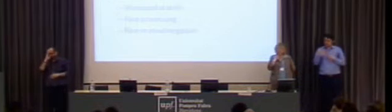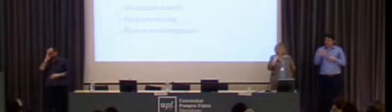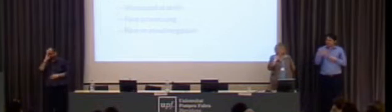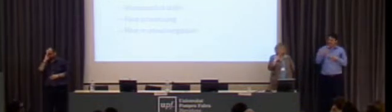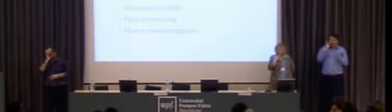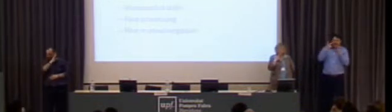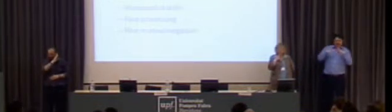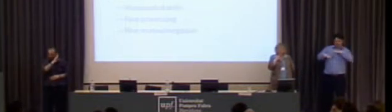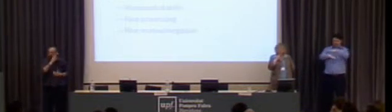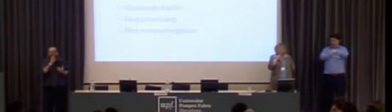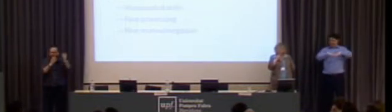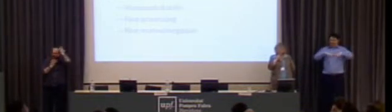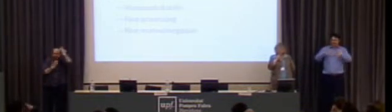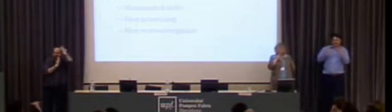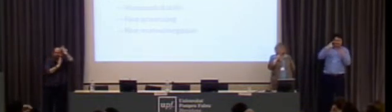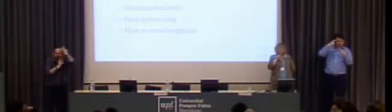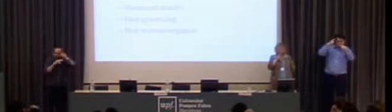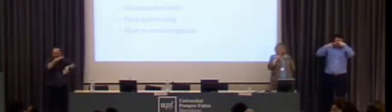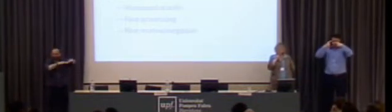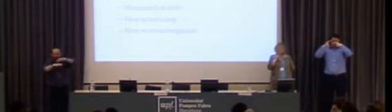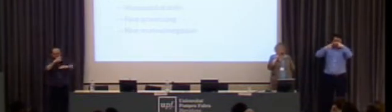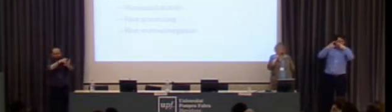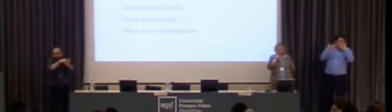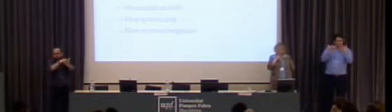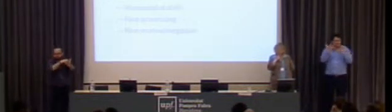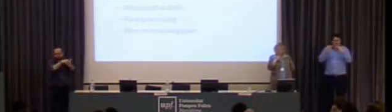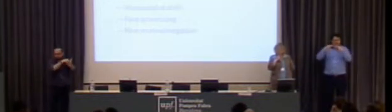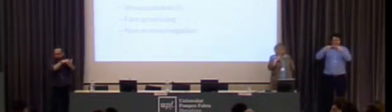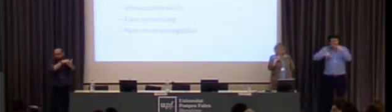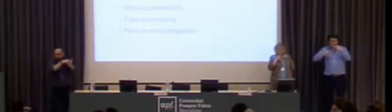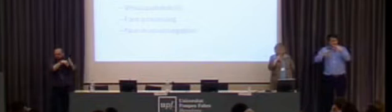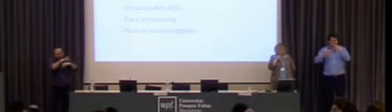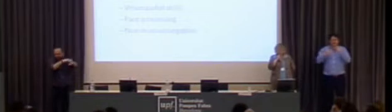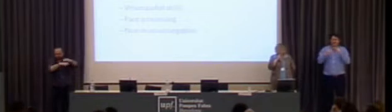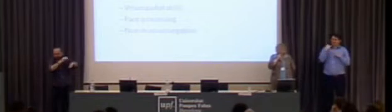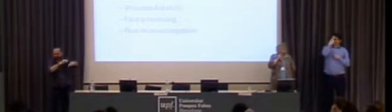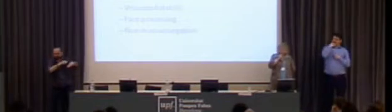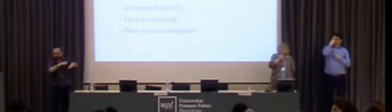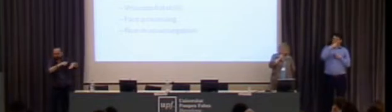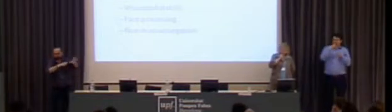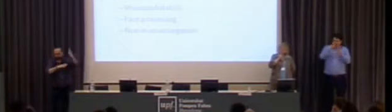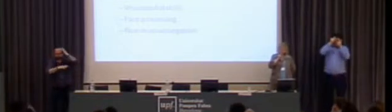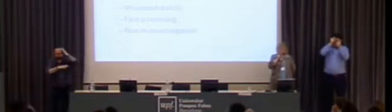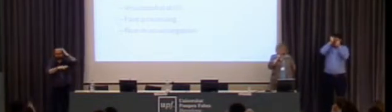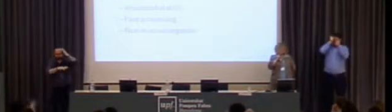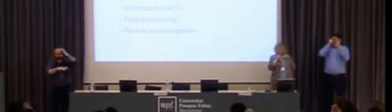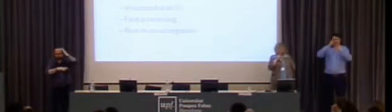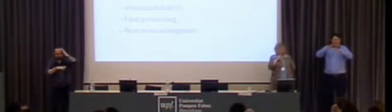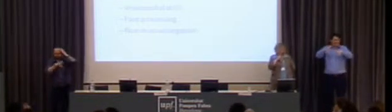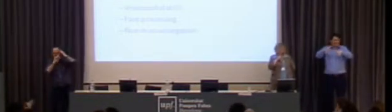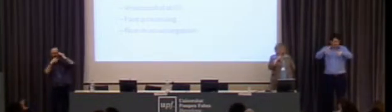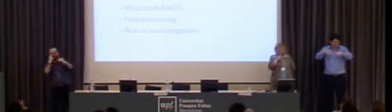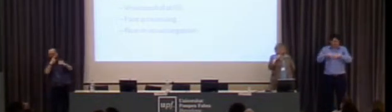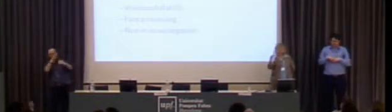spatial skills, and they also seem to have problems with face processing. So we wanted to